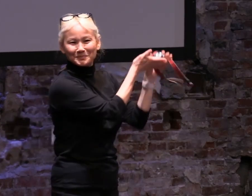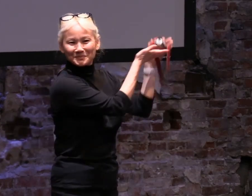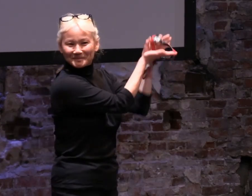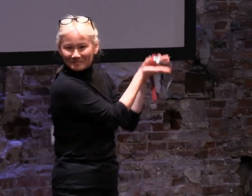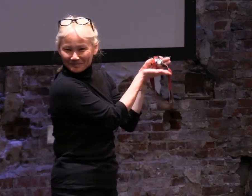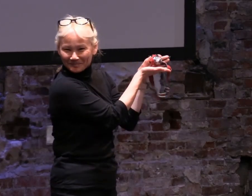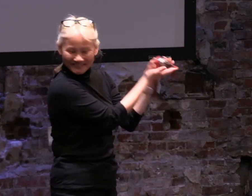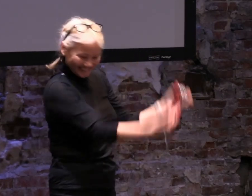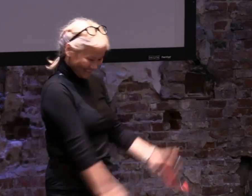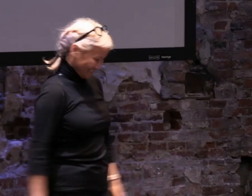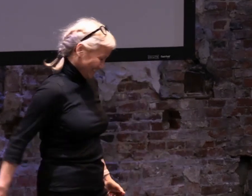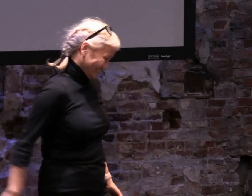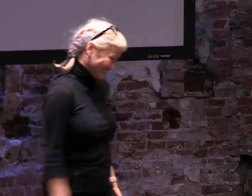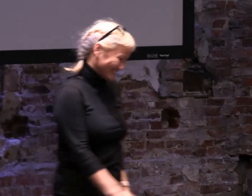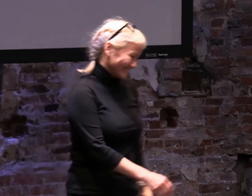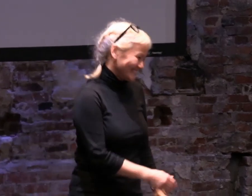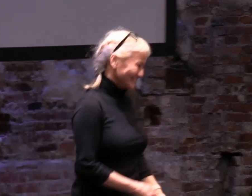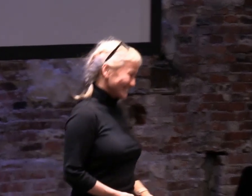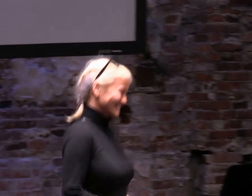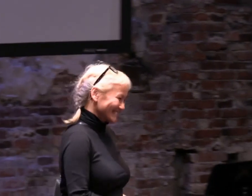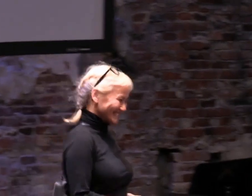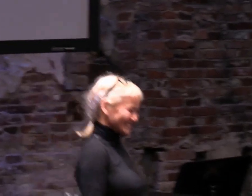worthy of change. Put a spotlight on it.